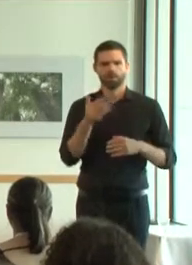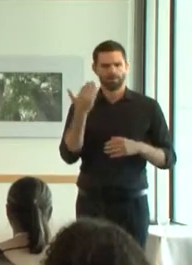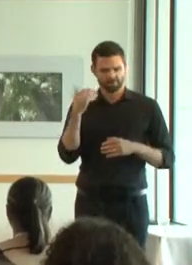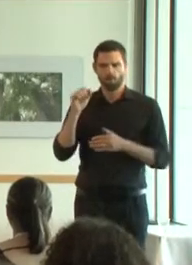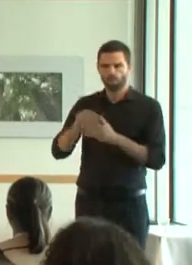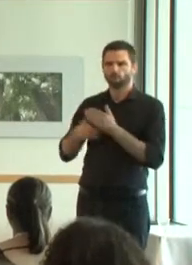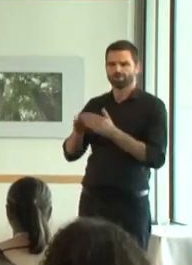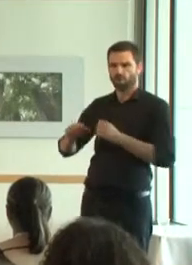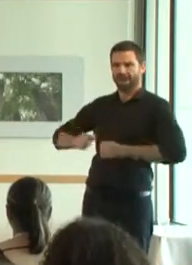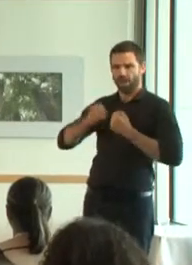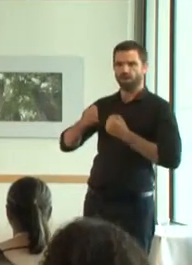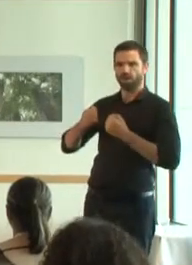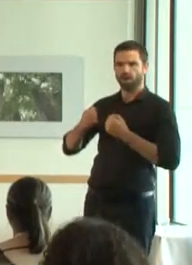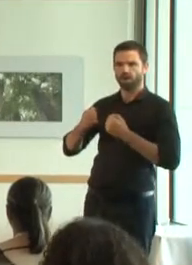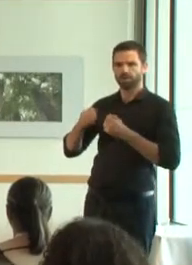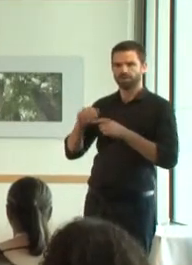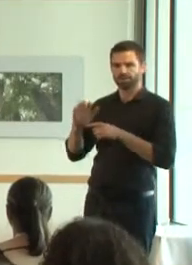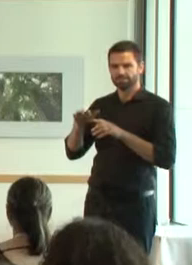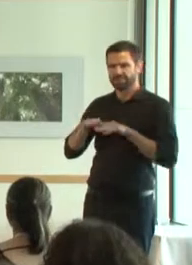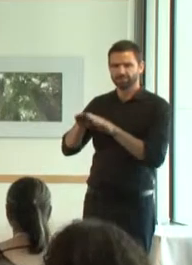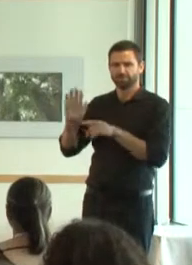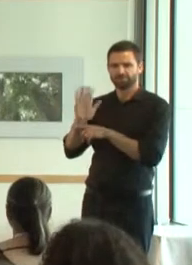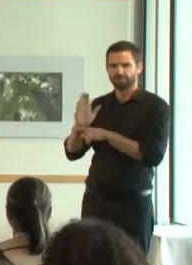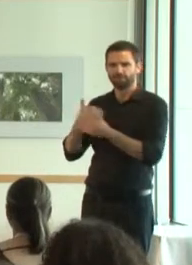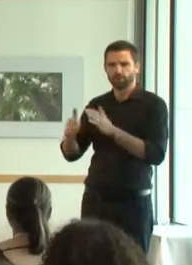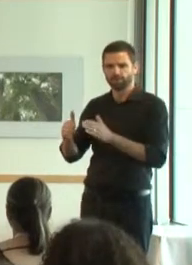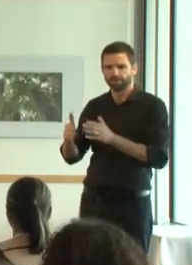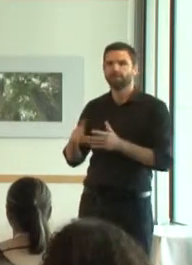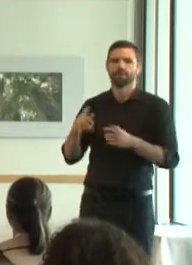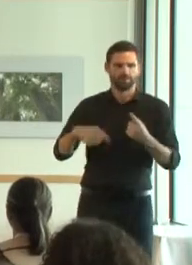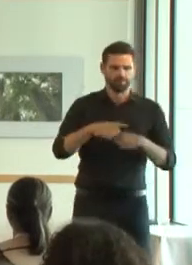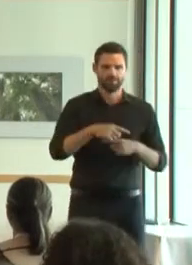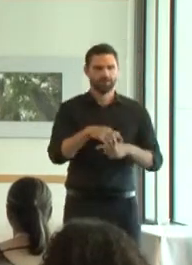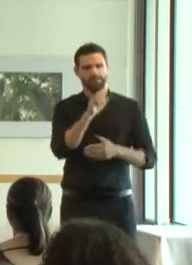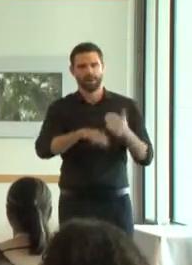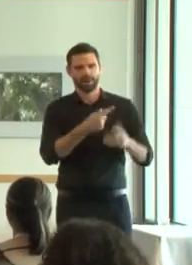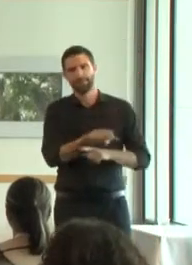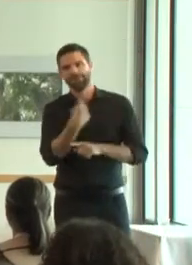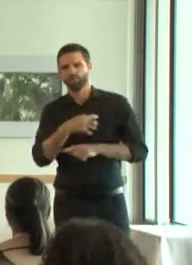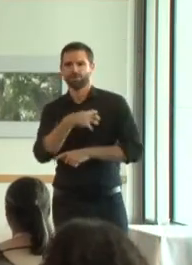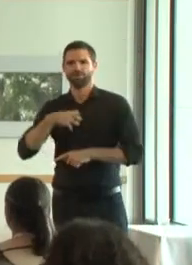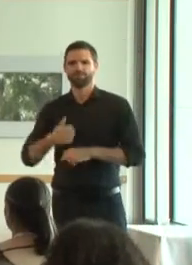first place. So it's kind of gone full circle and rejoined the government as part of the way that we do things, which is quite cool.